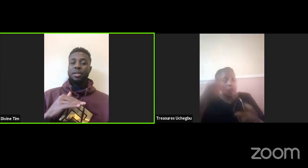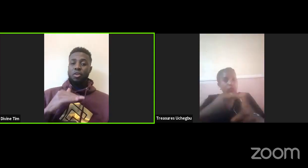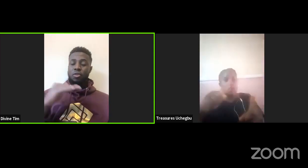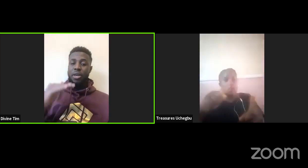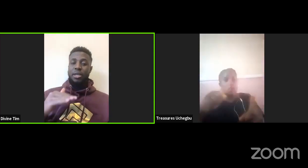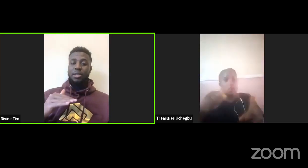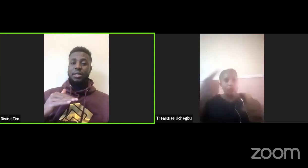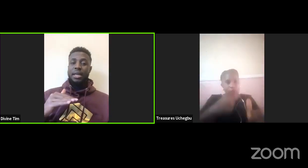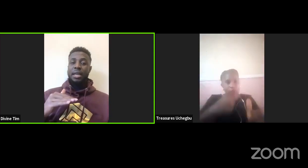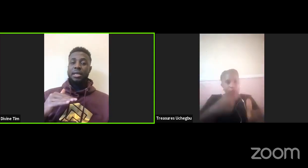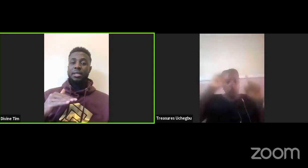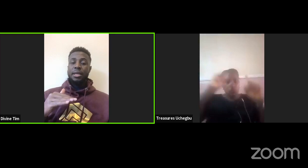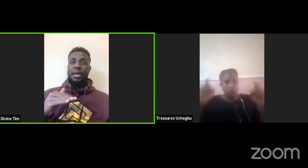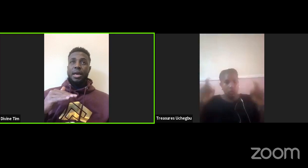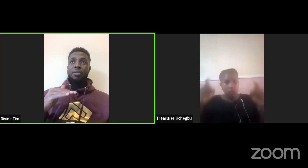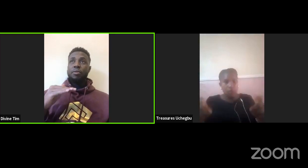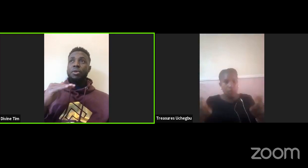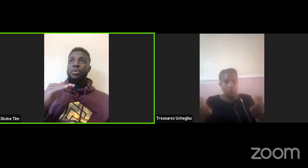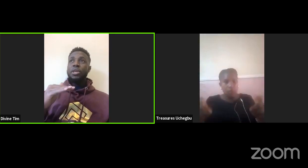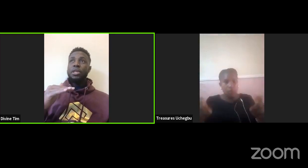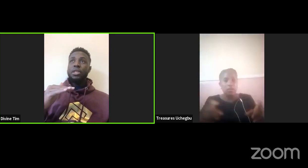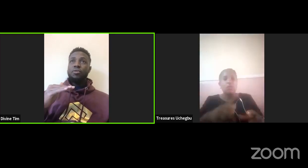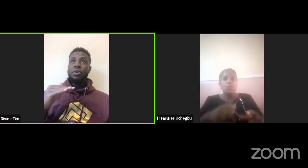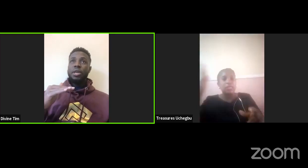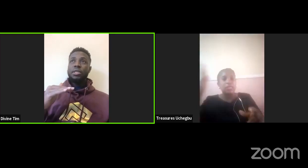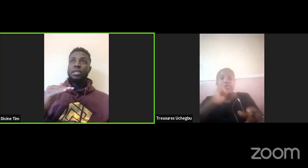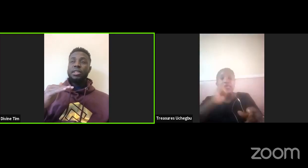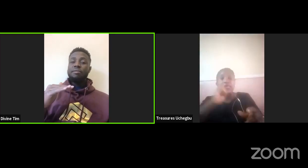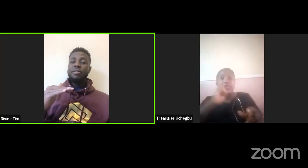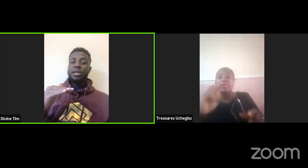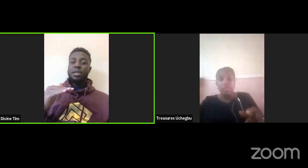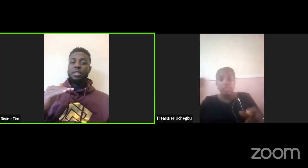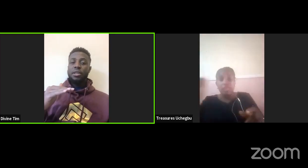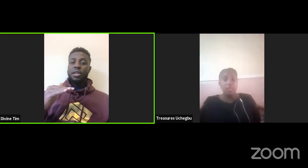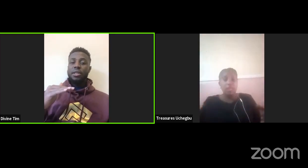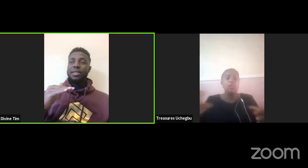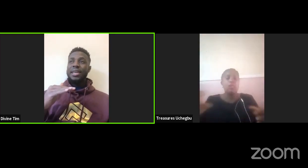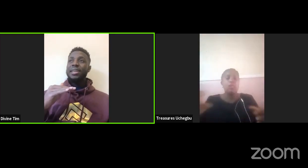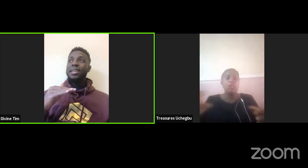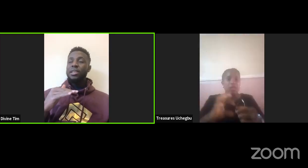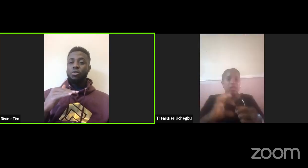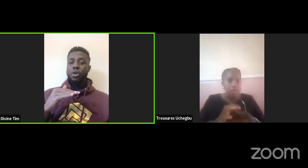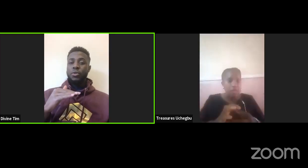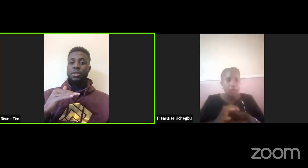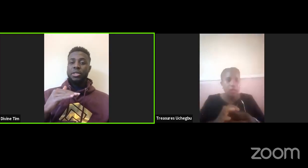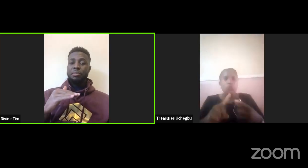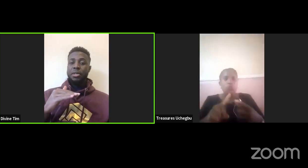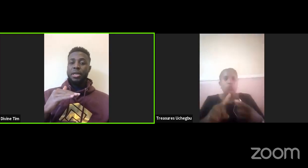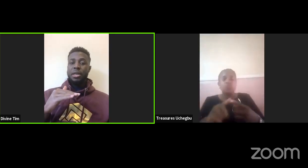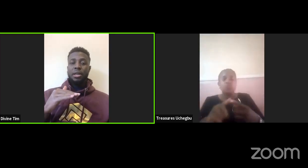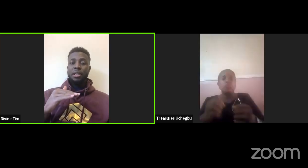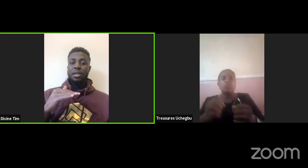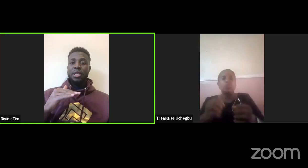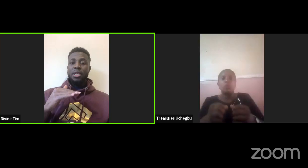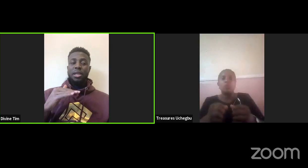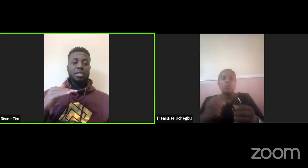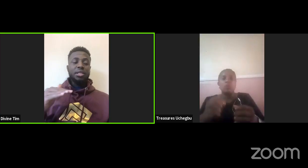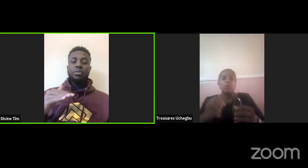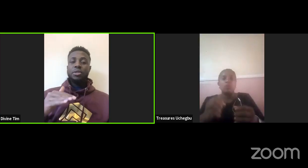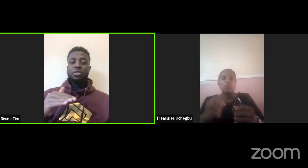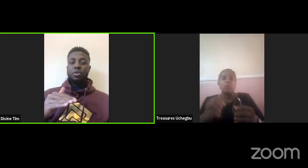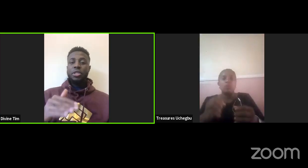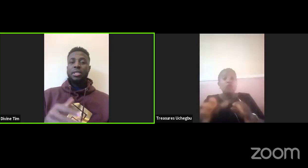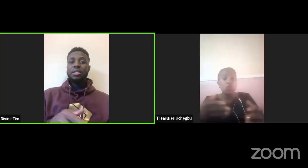link. Your essays are linked. And from the beginning, if your essays are vague, that link is going to disappear and